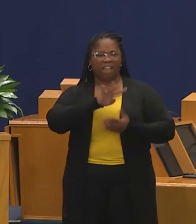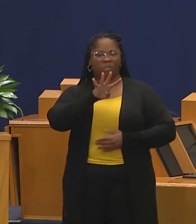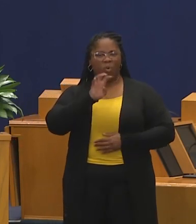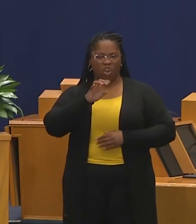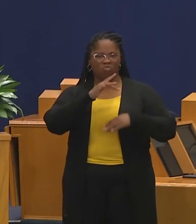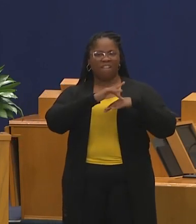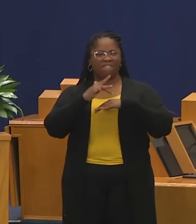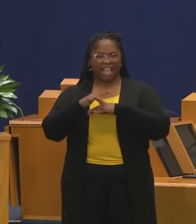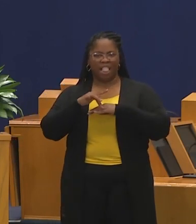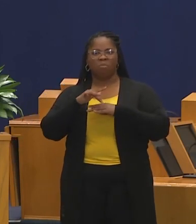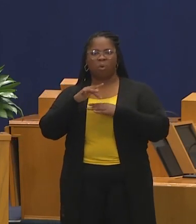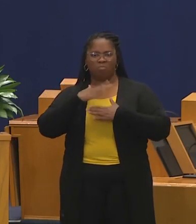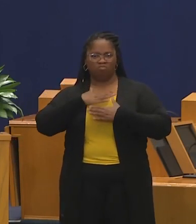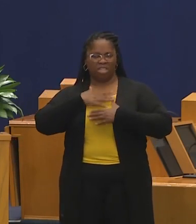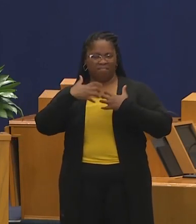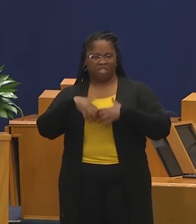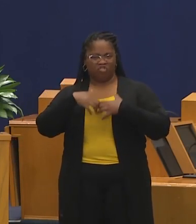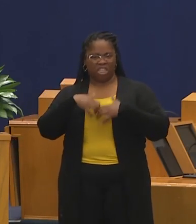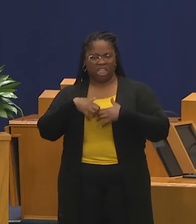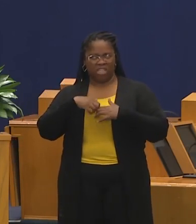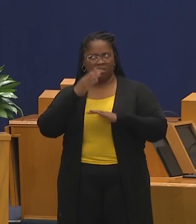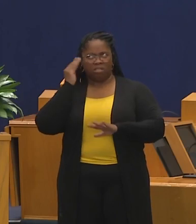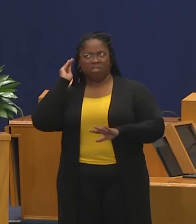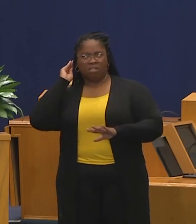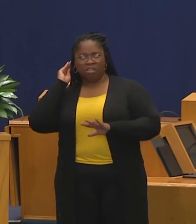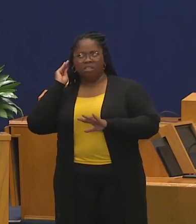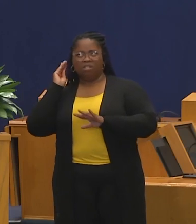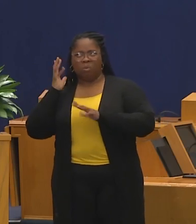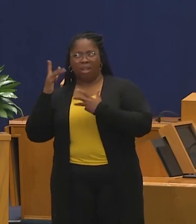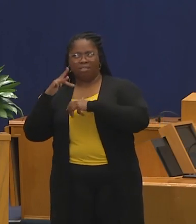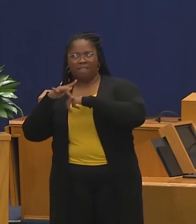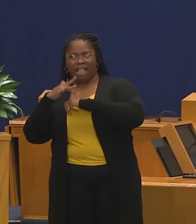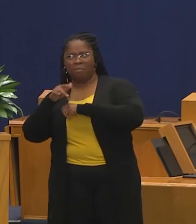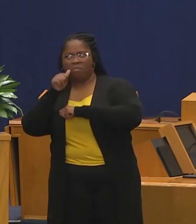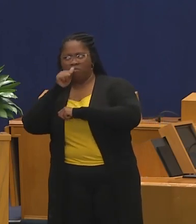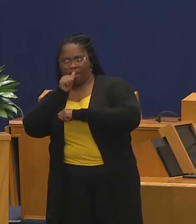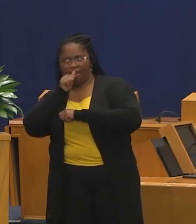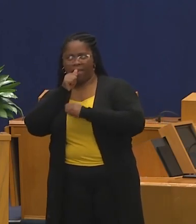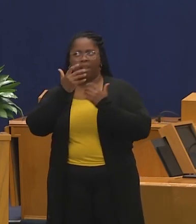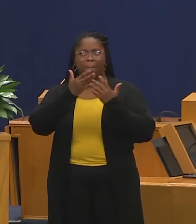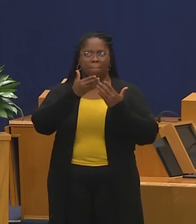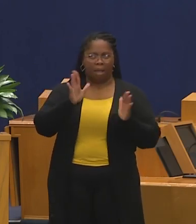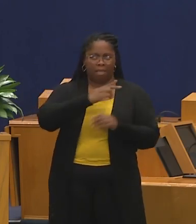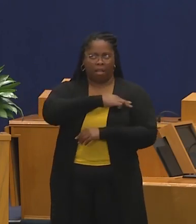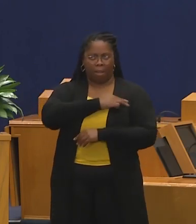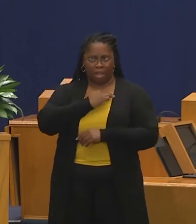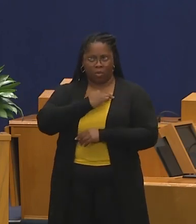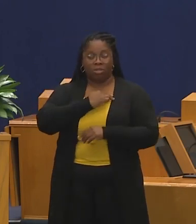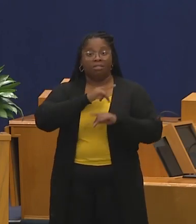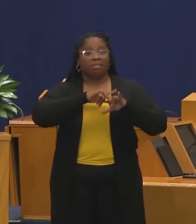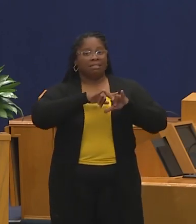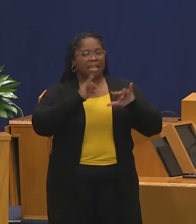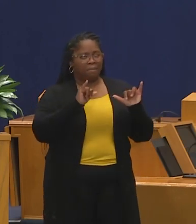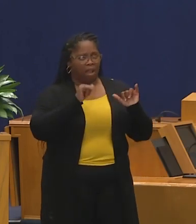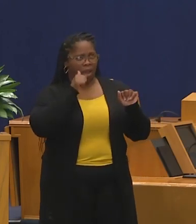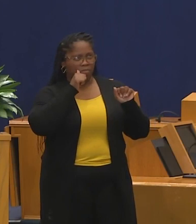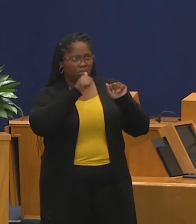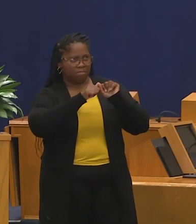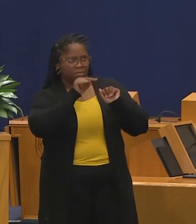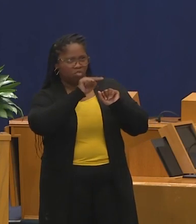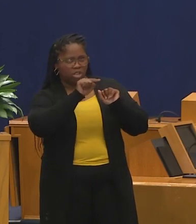available ventilators, taking into account what is available in public and private hospitals, as well as taking into account